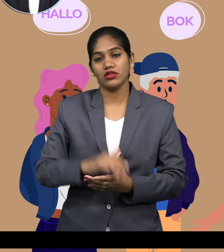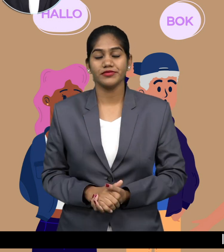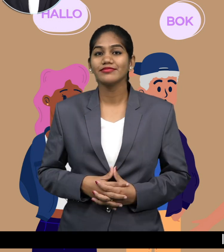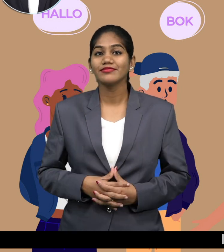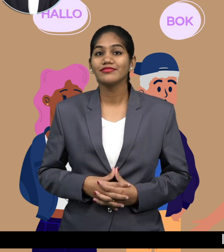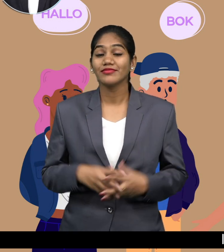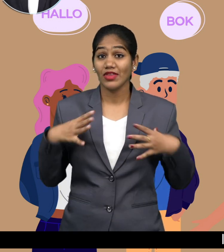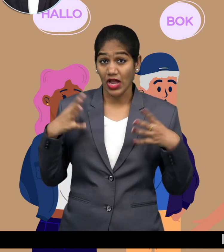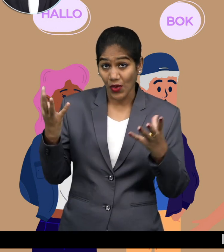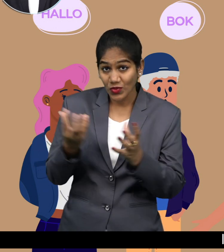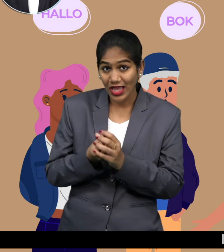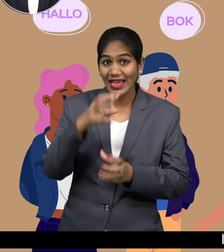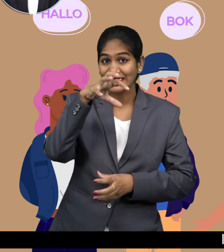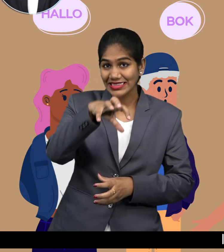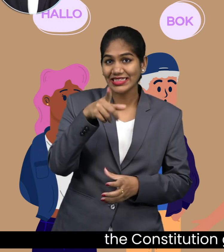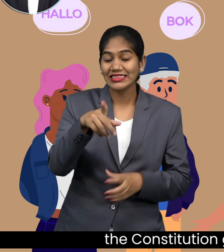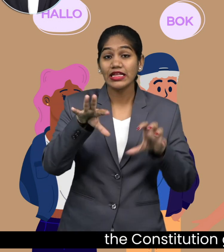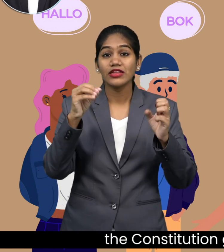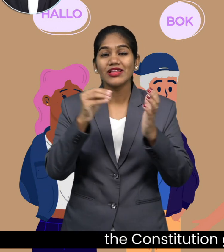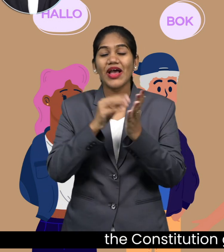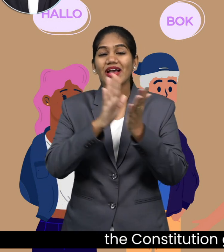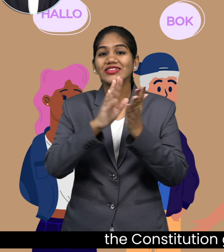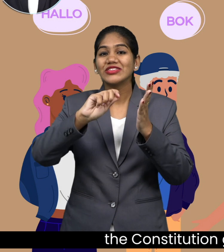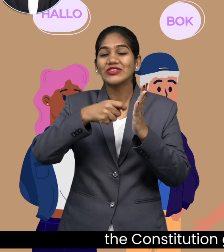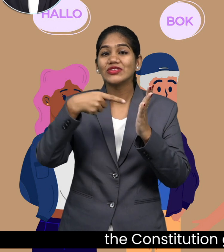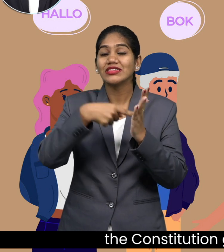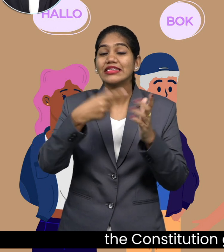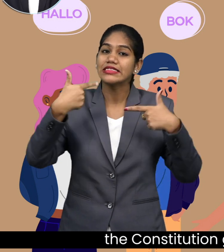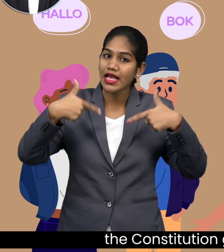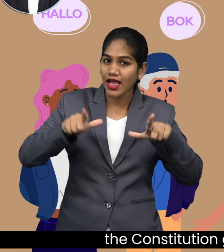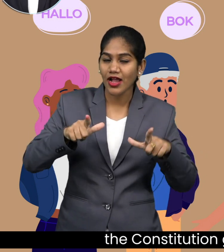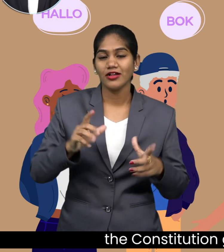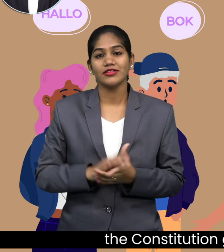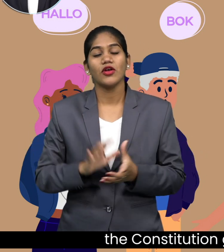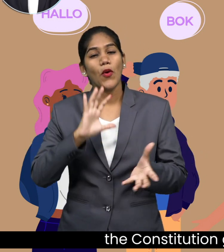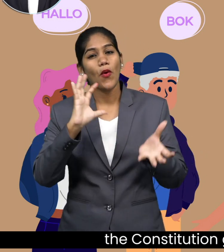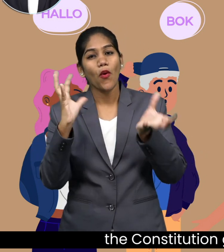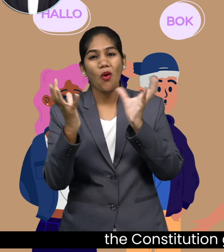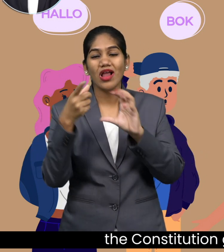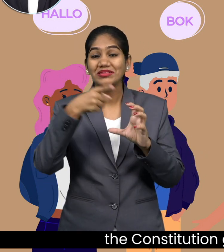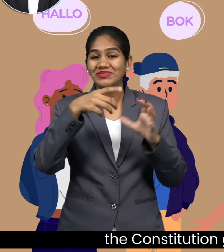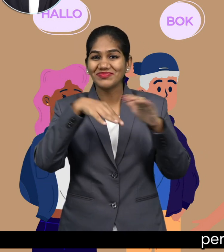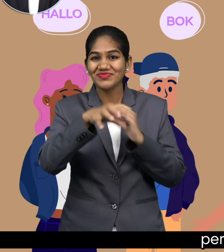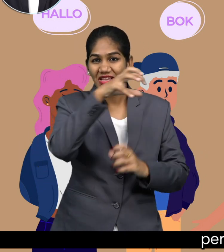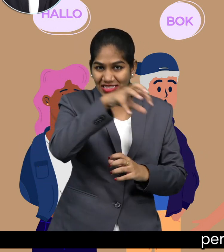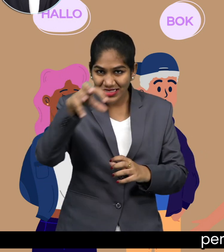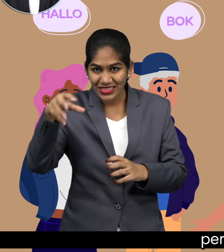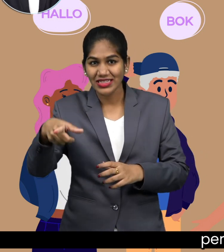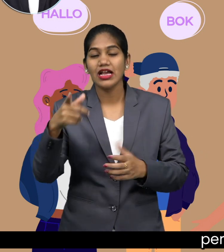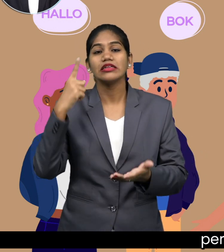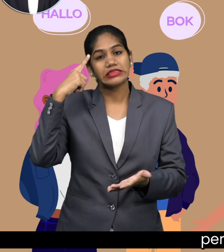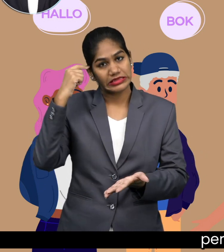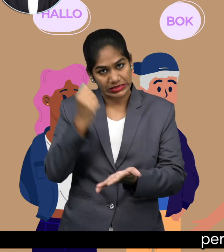In our country, the Constitution grants universal franchise permit